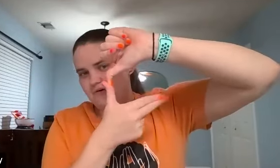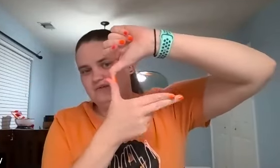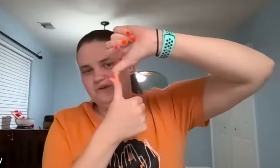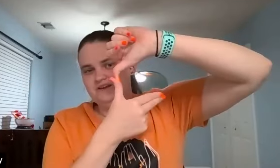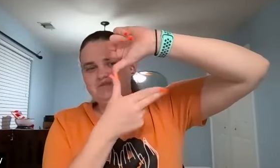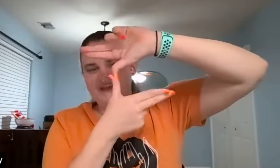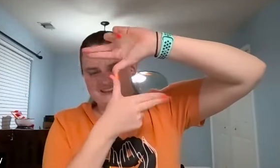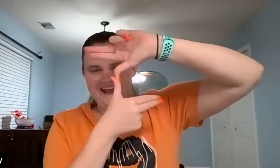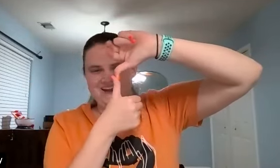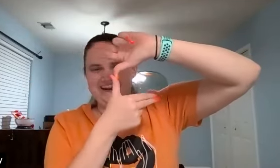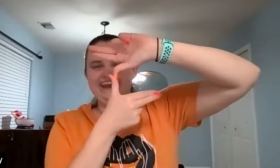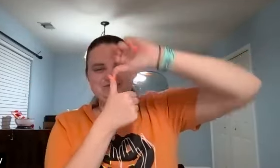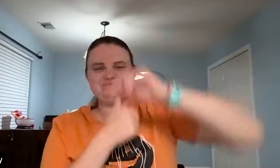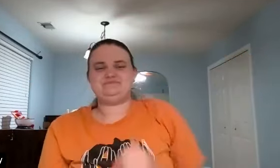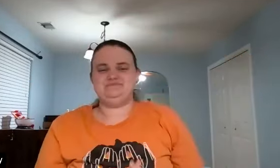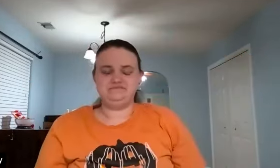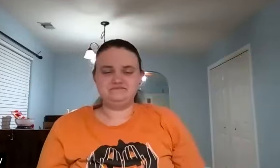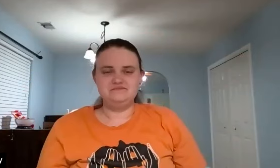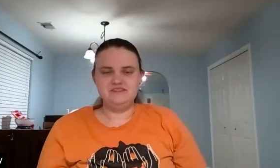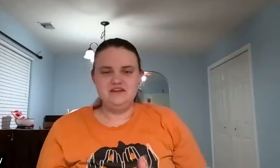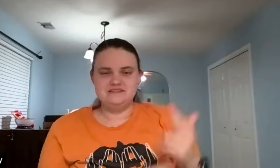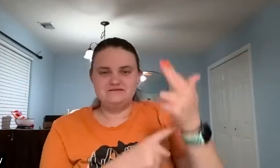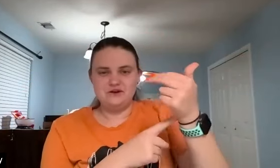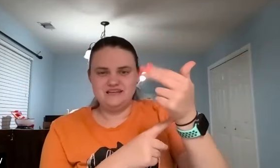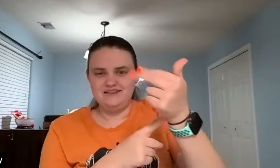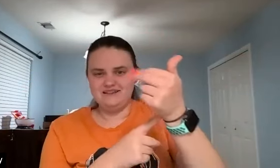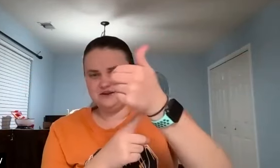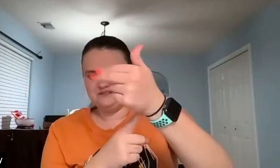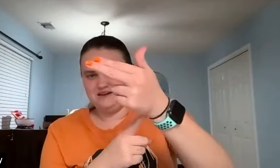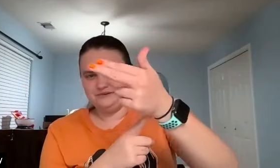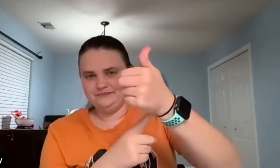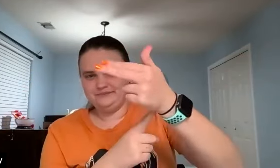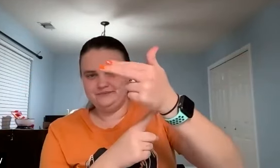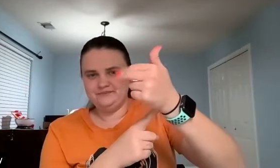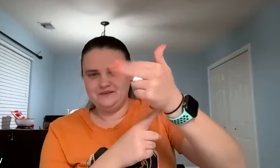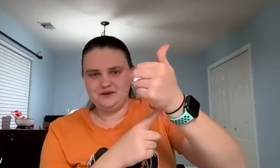forward, one going back. Yeah. Hurricane. Sign for hotel is hotel.